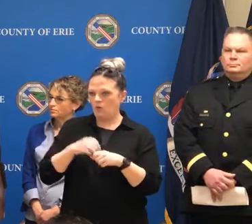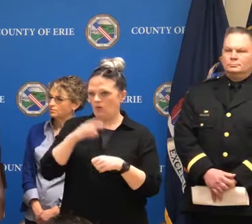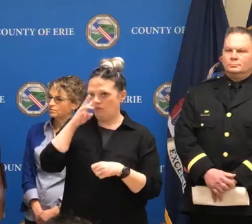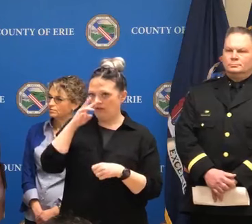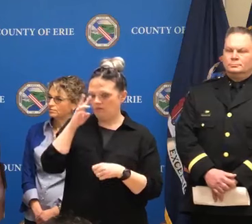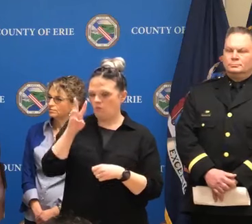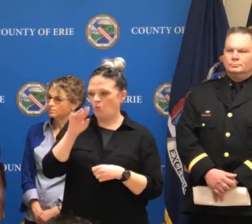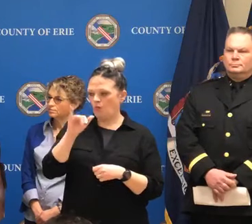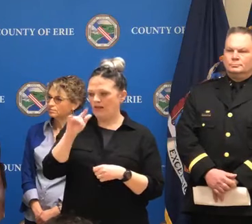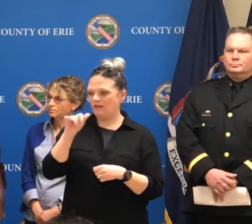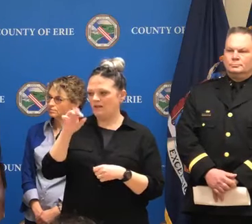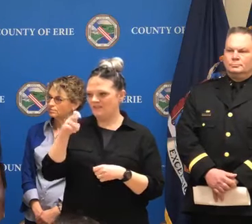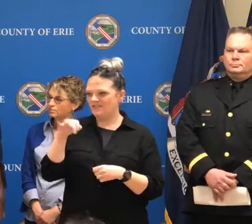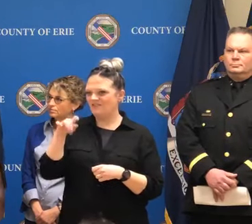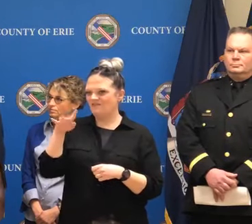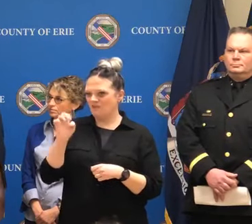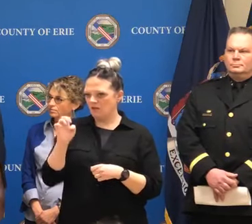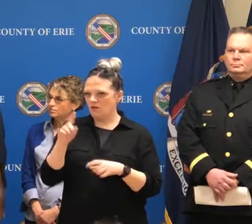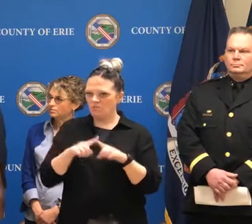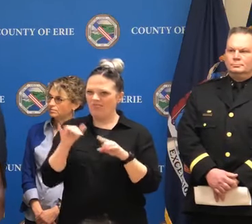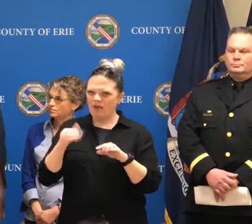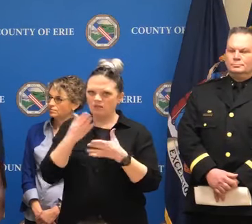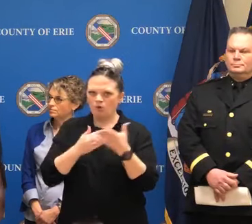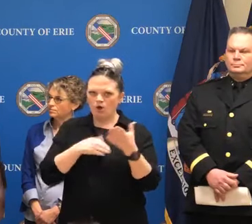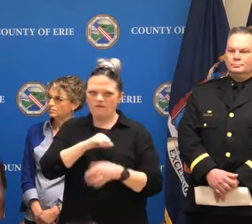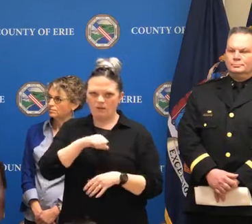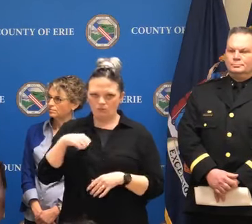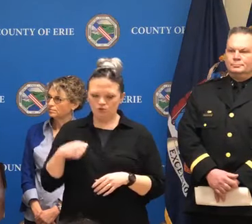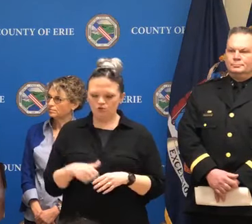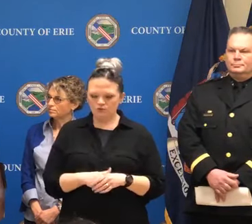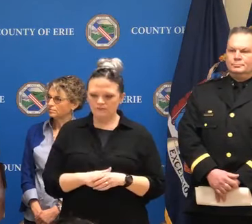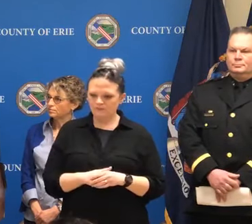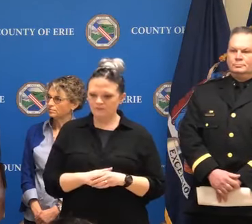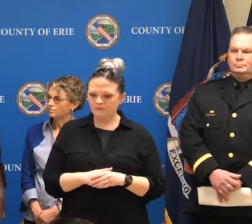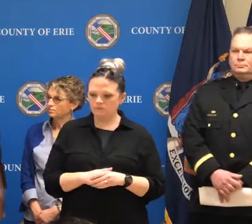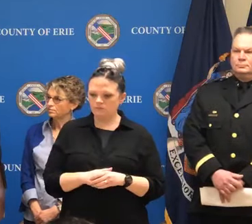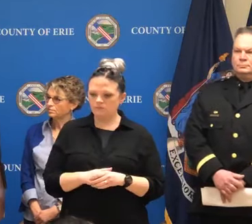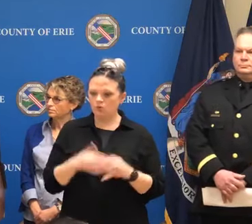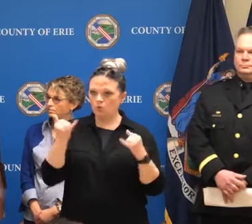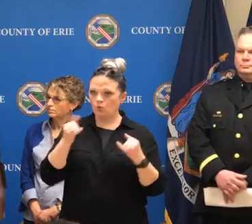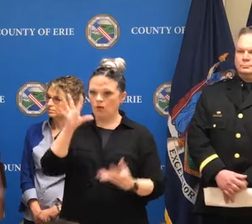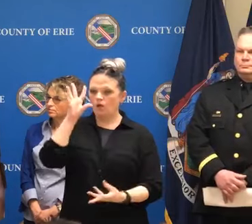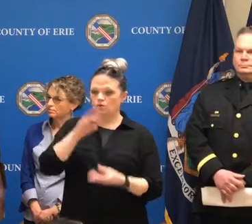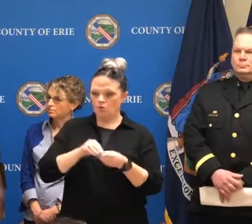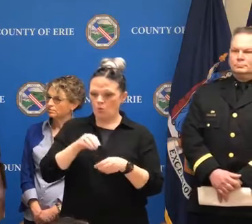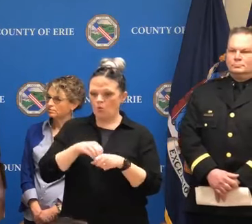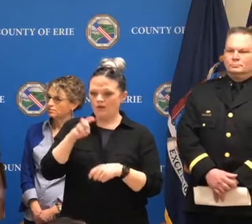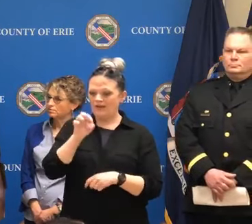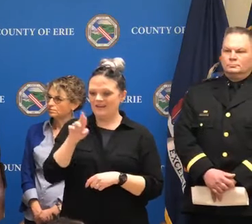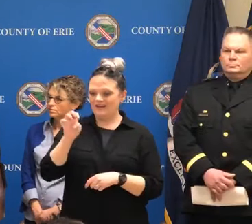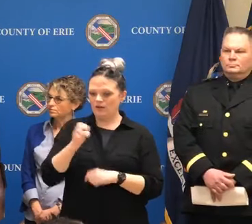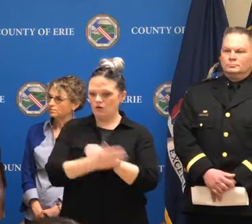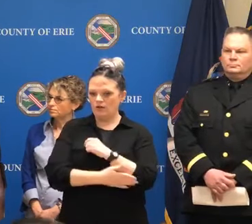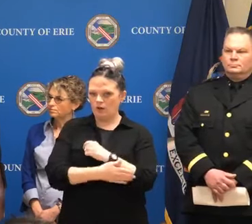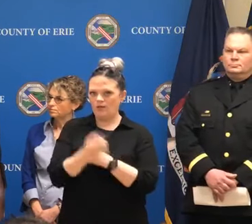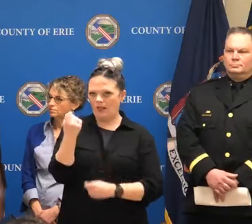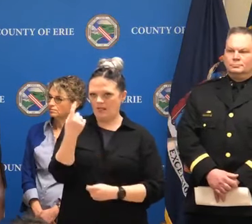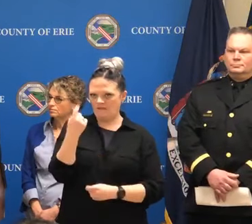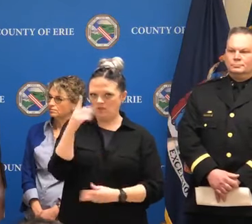Williamsville, which also is incorporated in the town of Amherst. That brings the total of cases in Erie County to